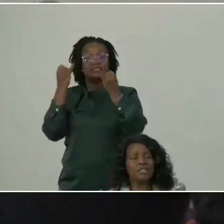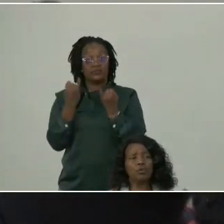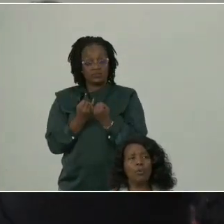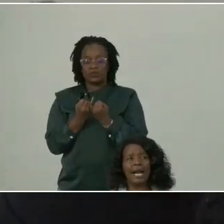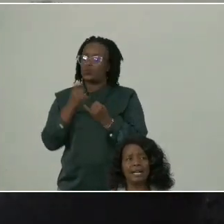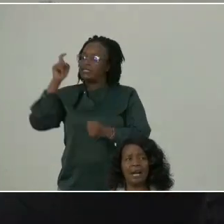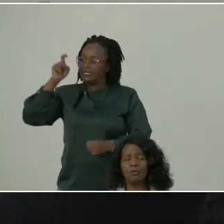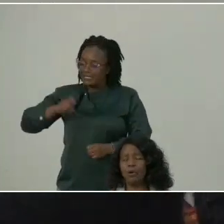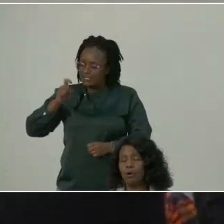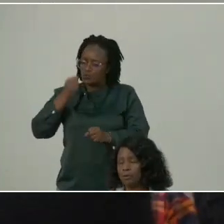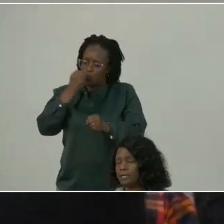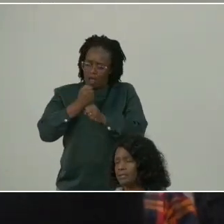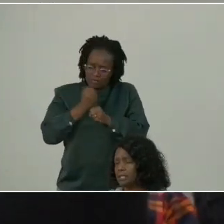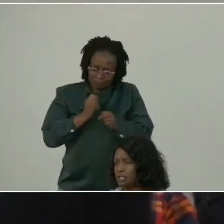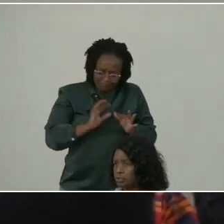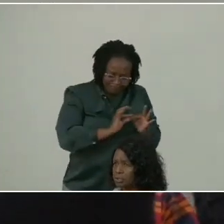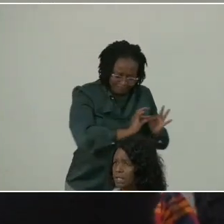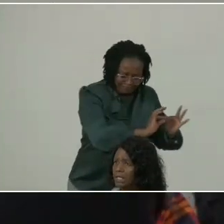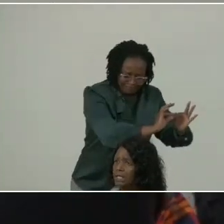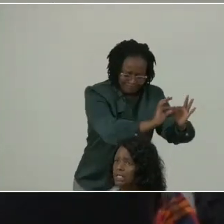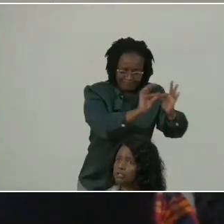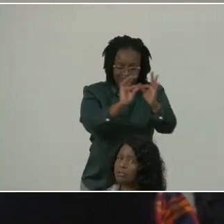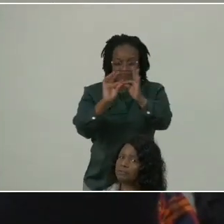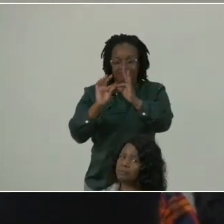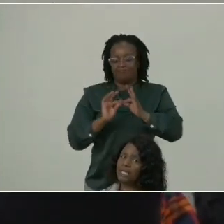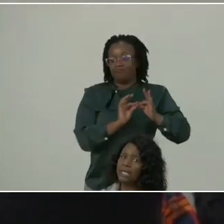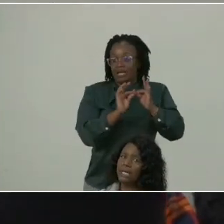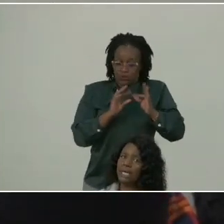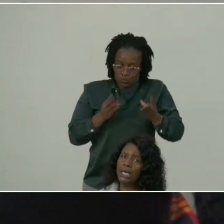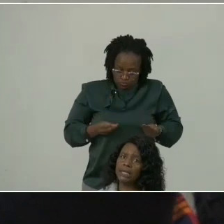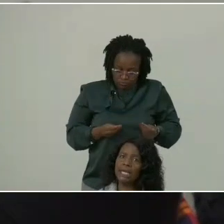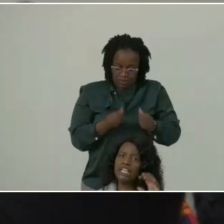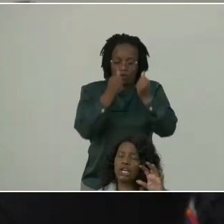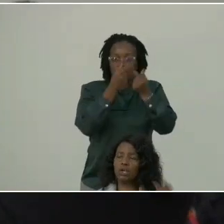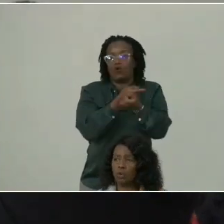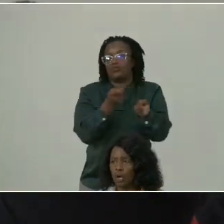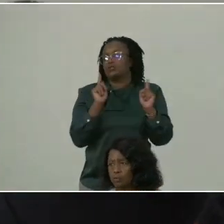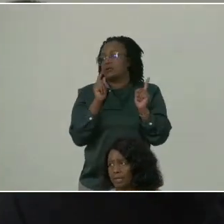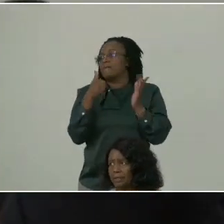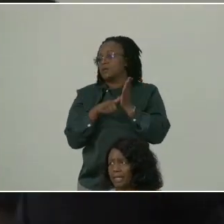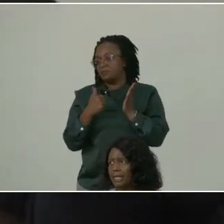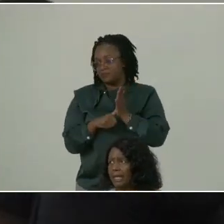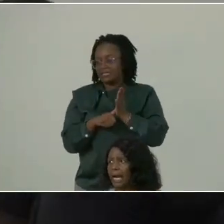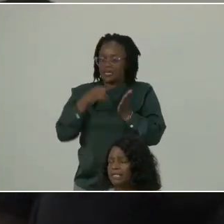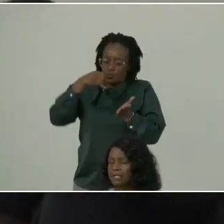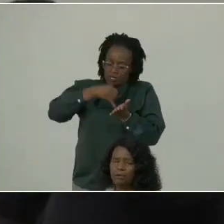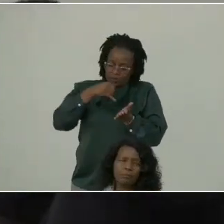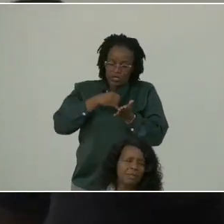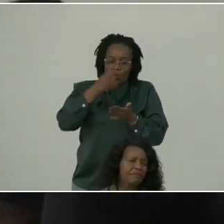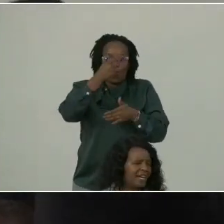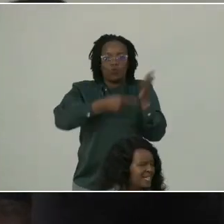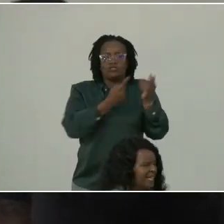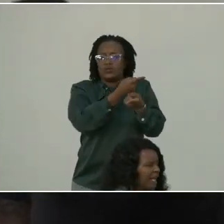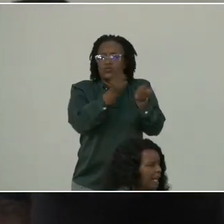we need to work around all these issues so that we then include what we think has not